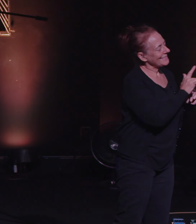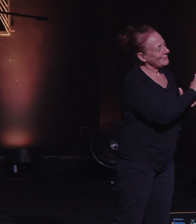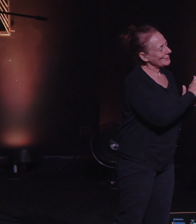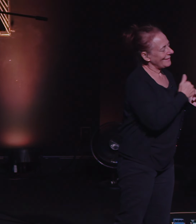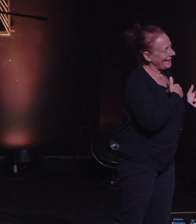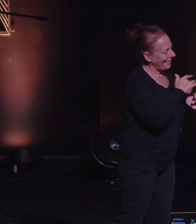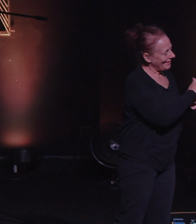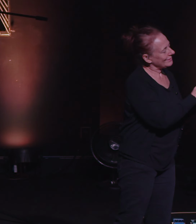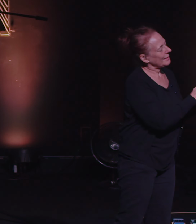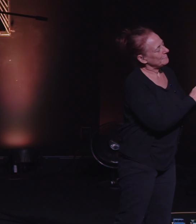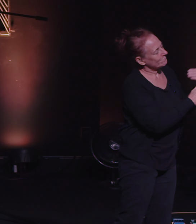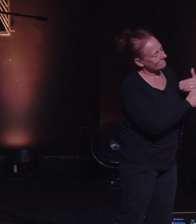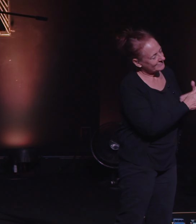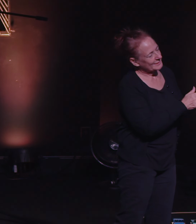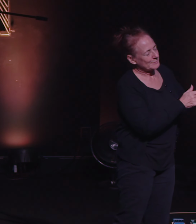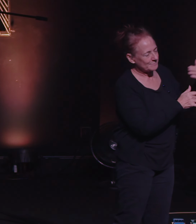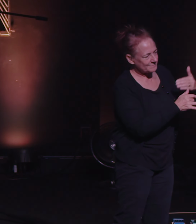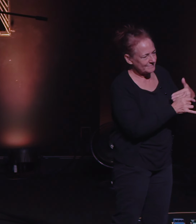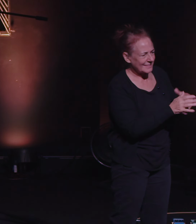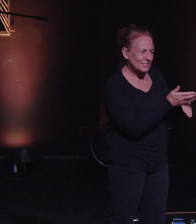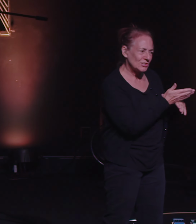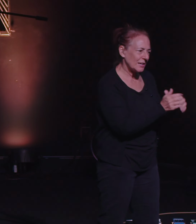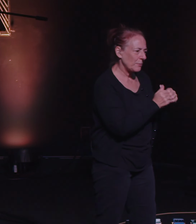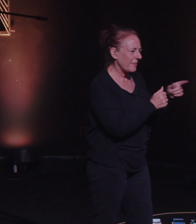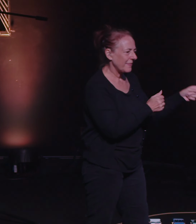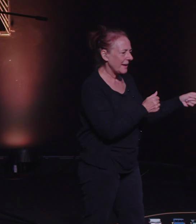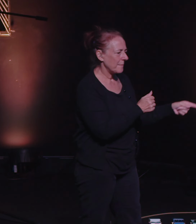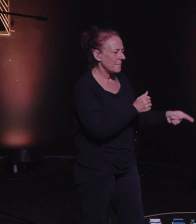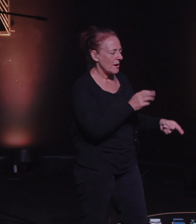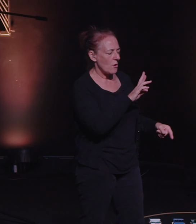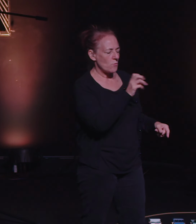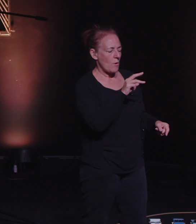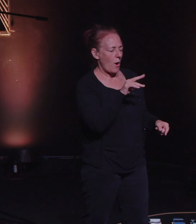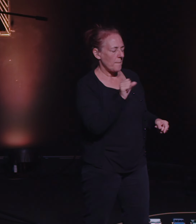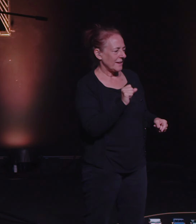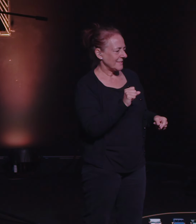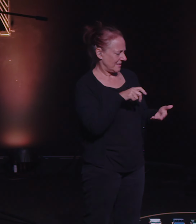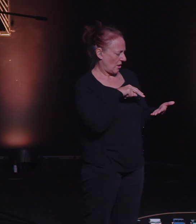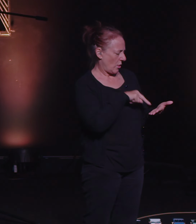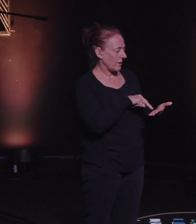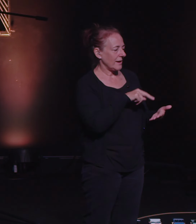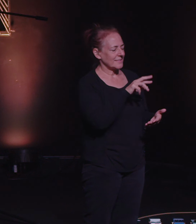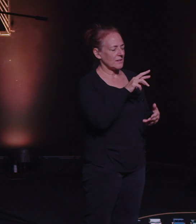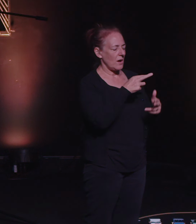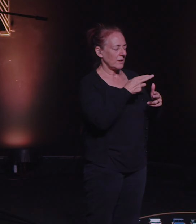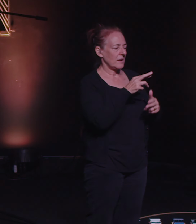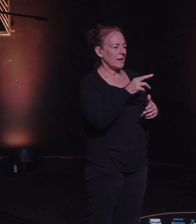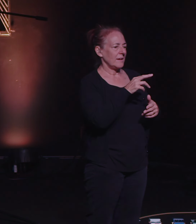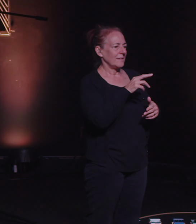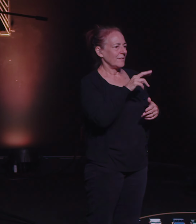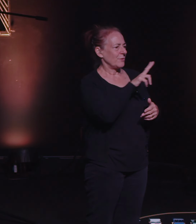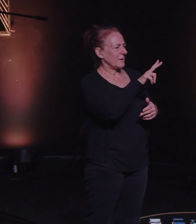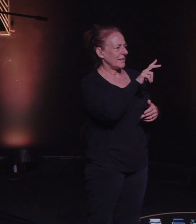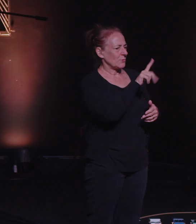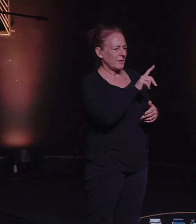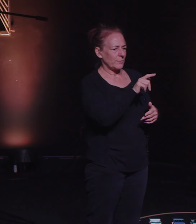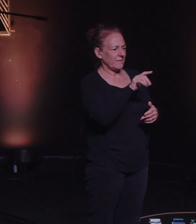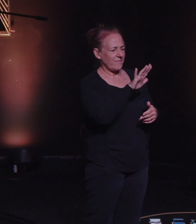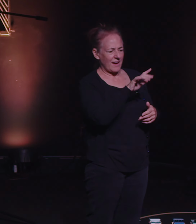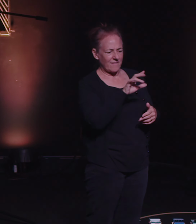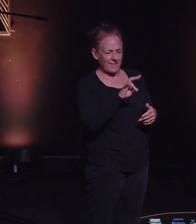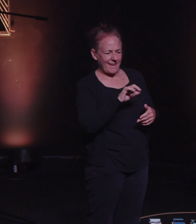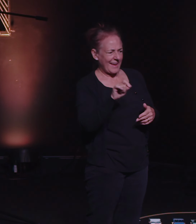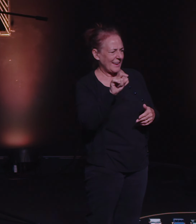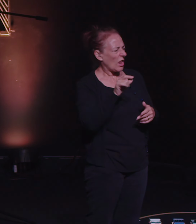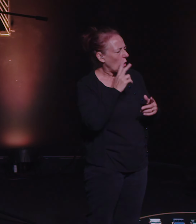stuff with them. Know stuff and share it with them. Romans Road. Again, go home and research it. 323, 58, 623.